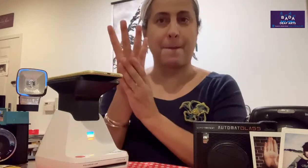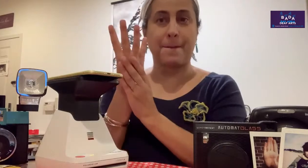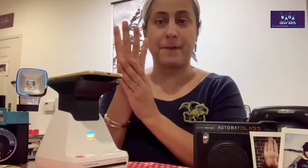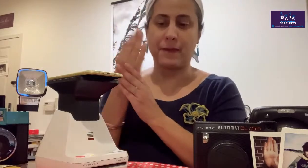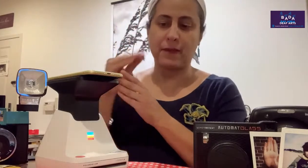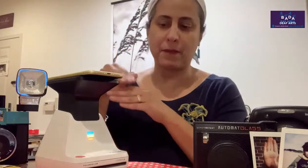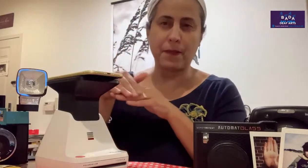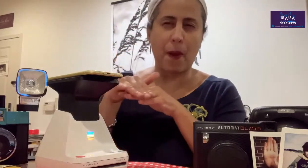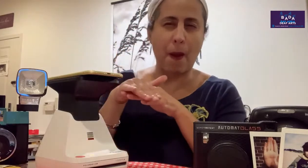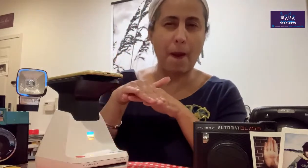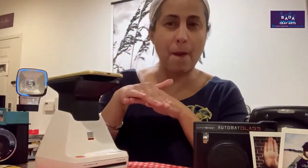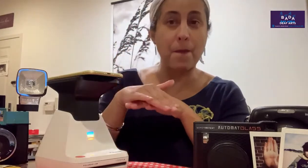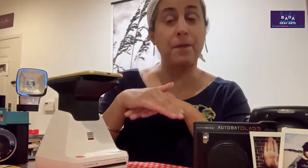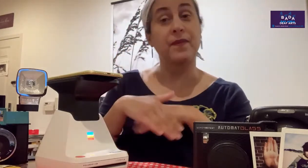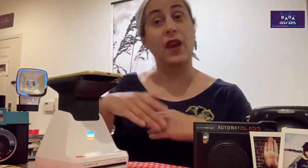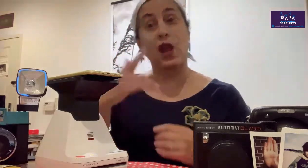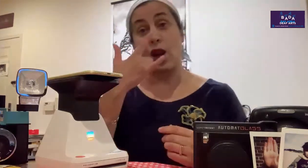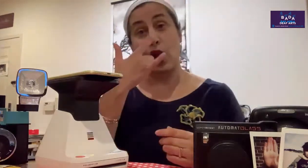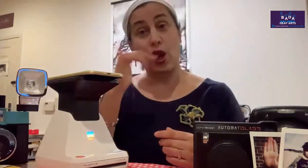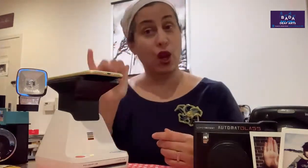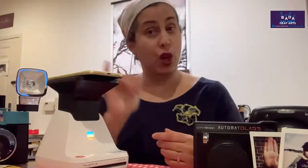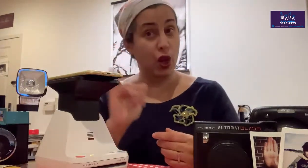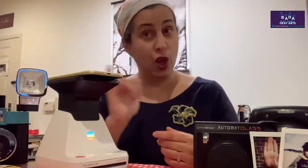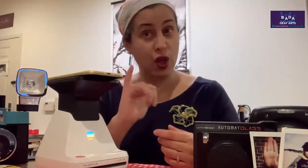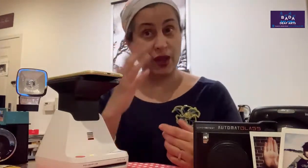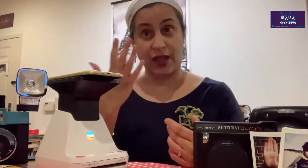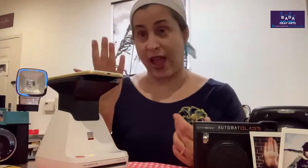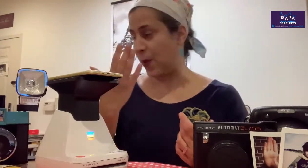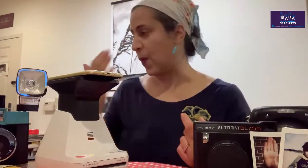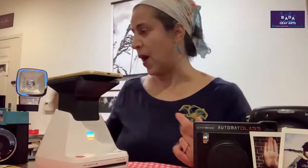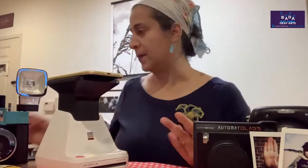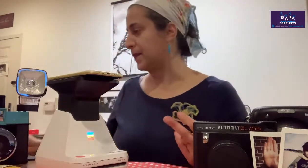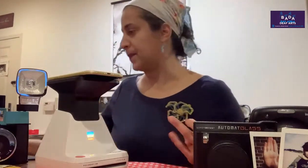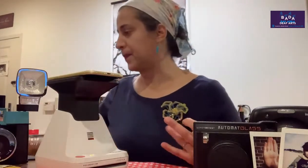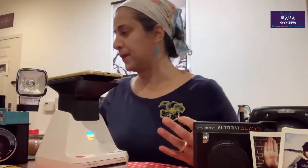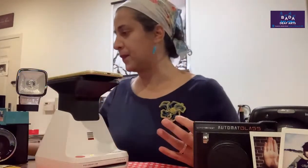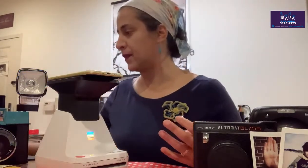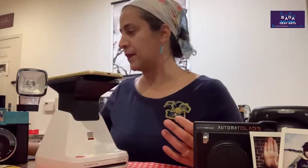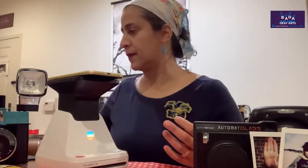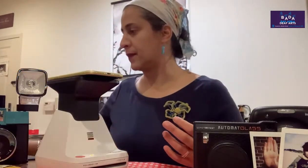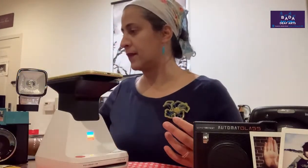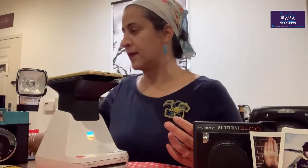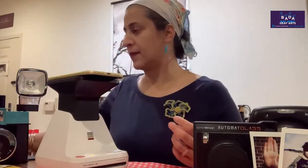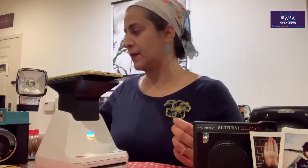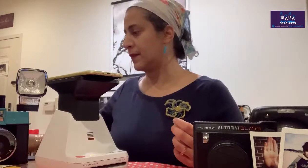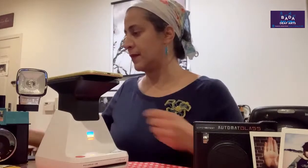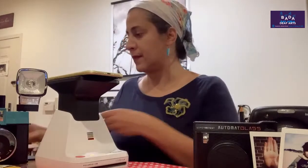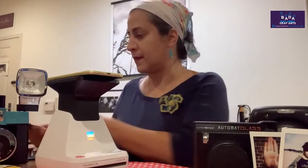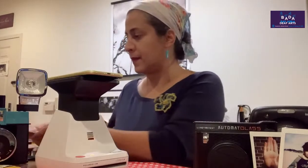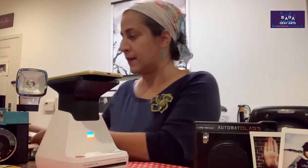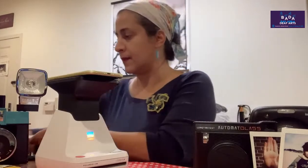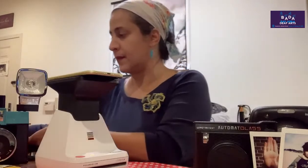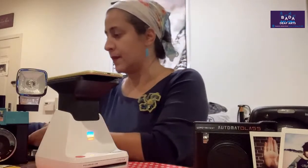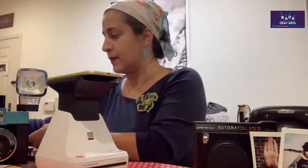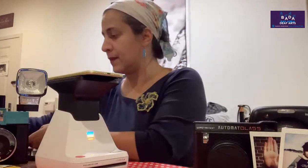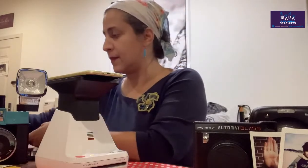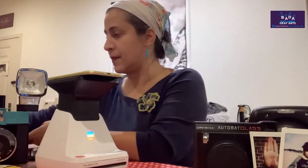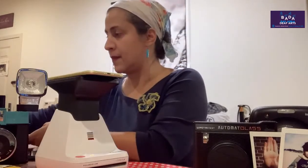So the camera is going to take the image from your phone, and